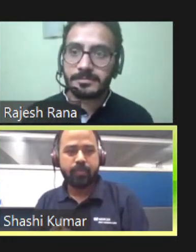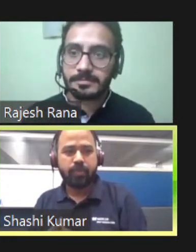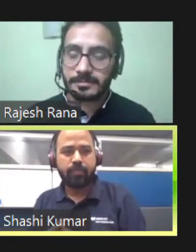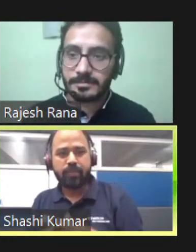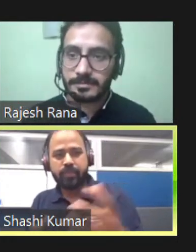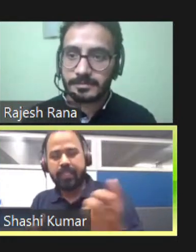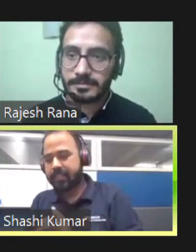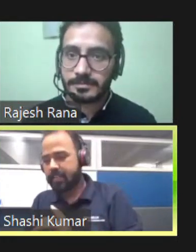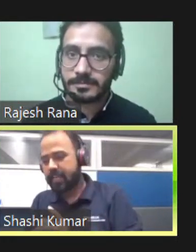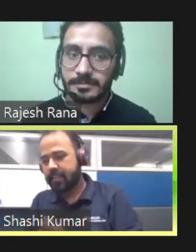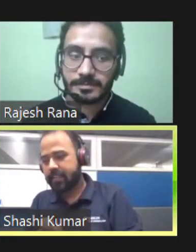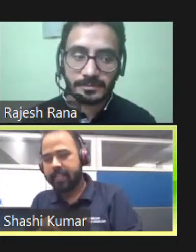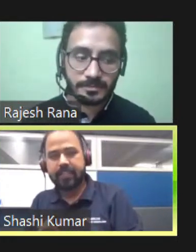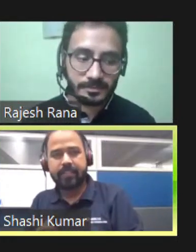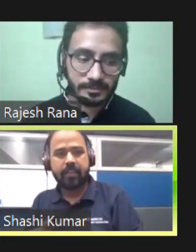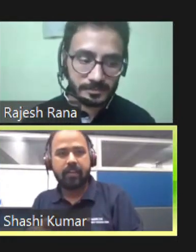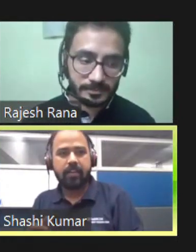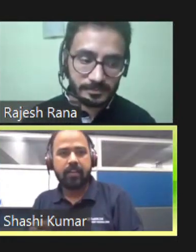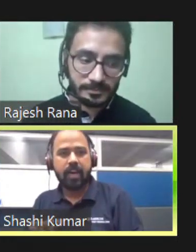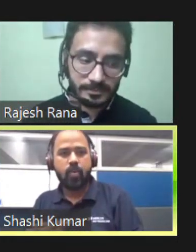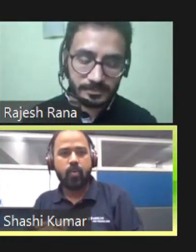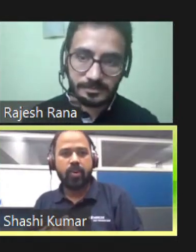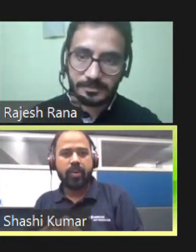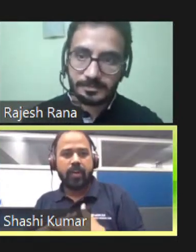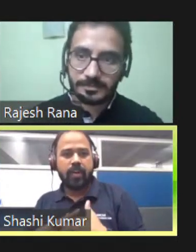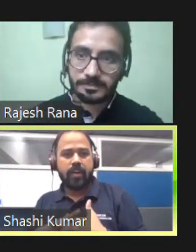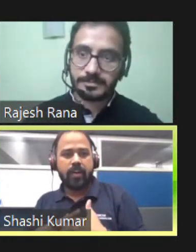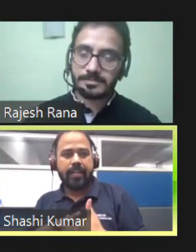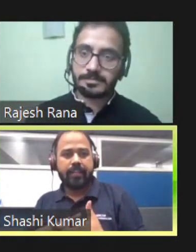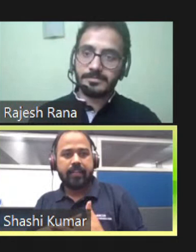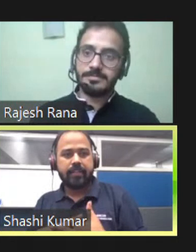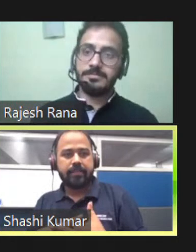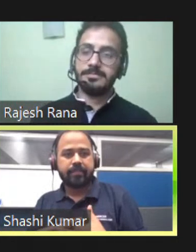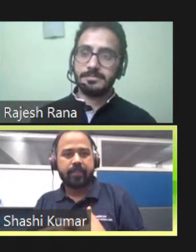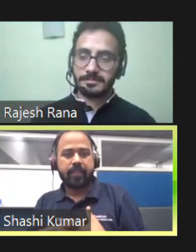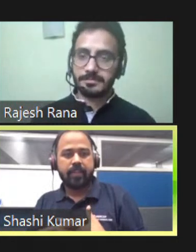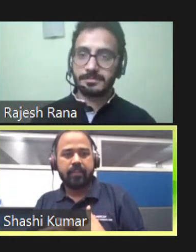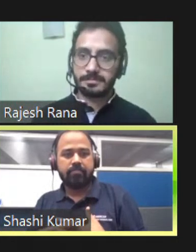like to go on to the next slide. That is how